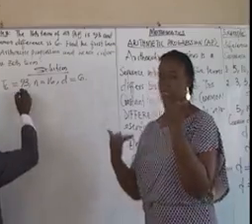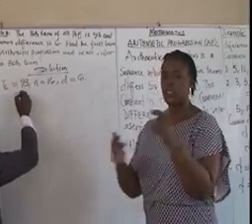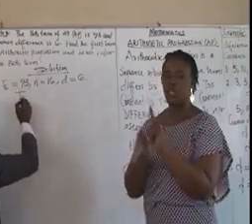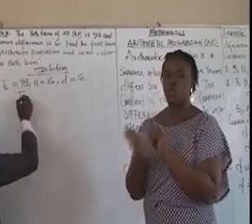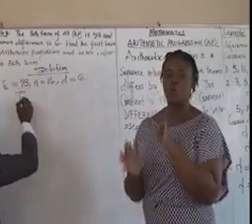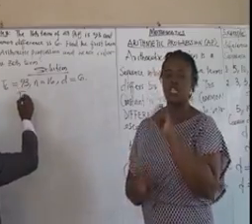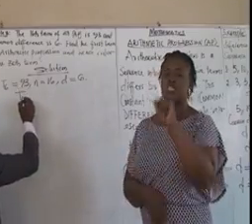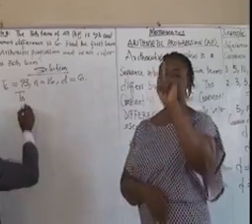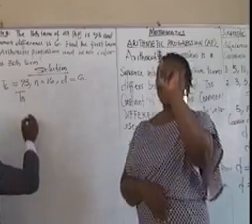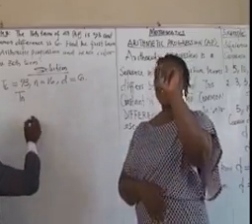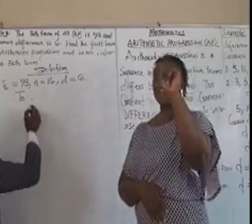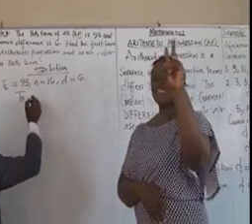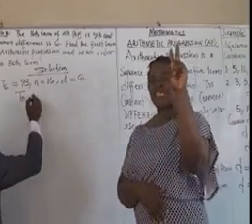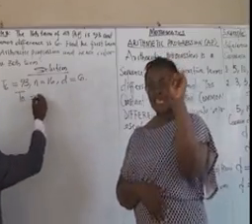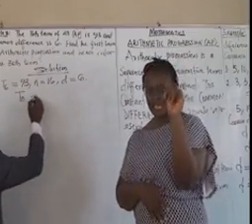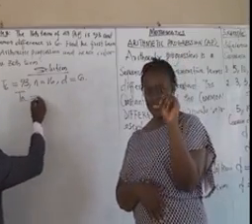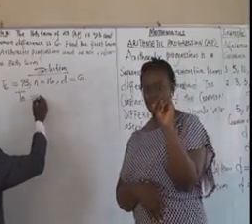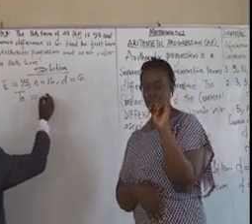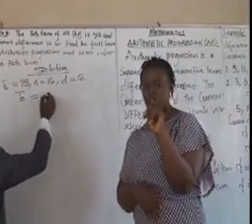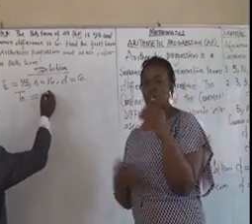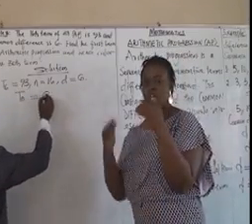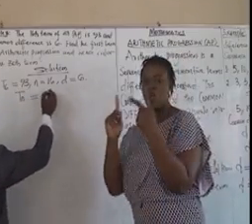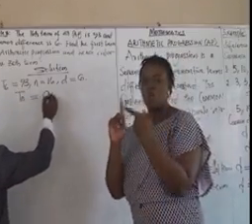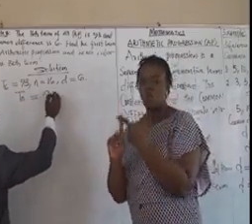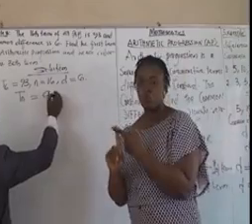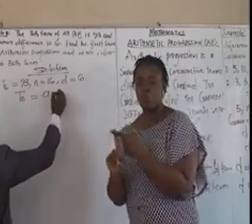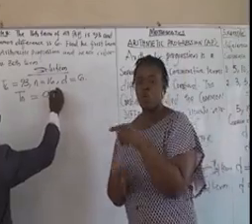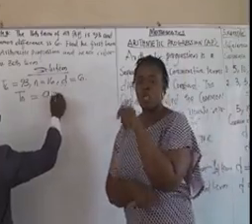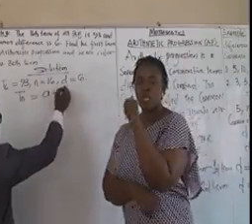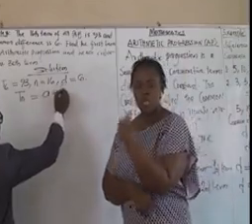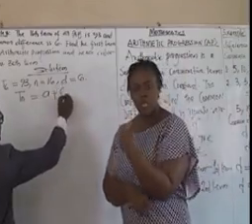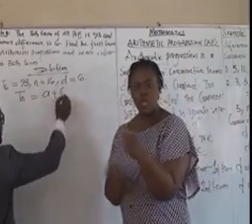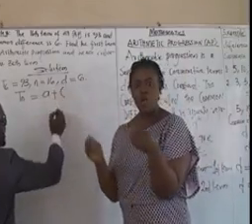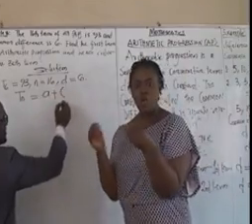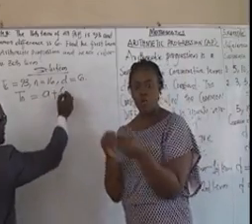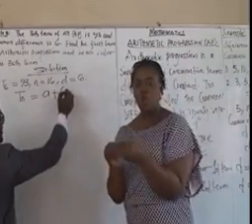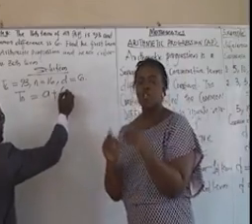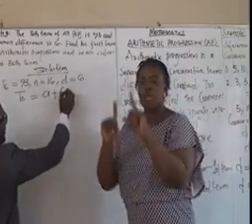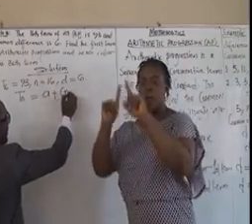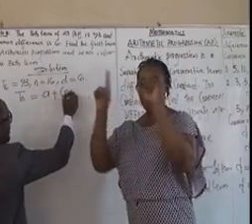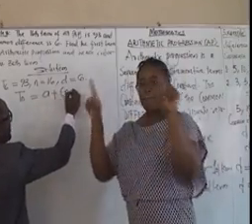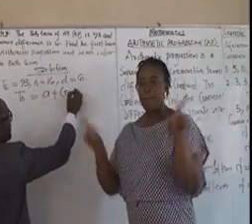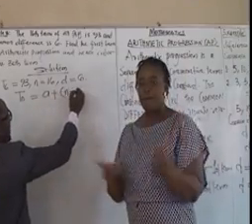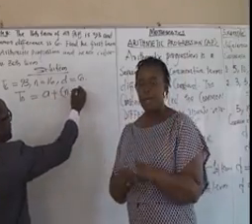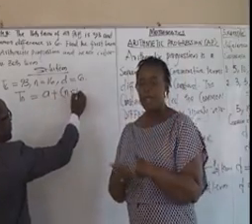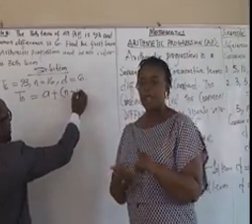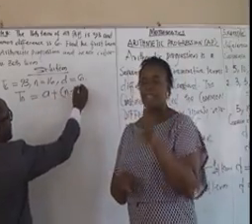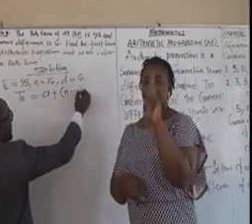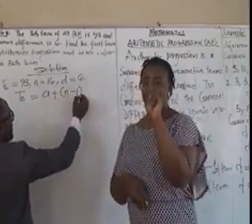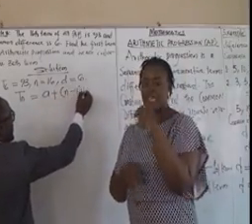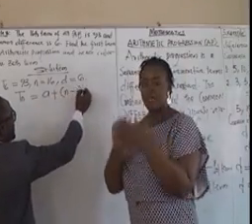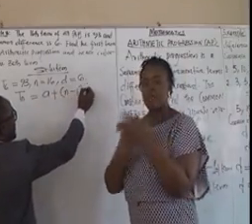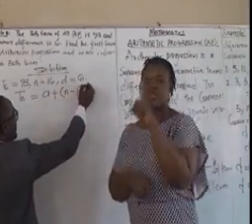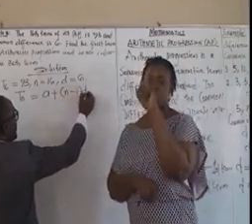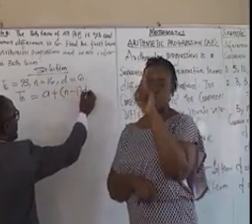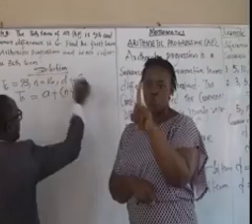T n equals to a plus brackets n minus